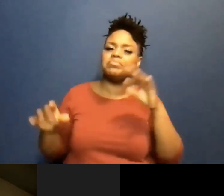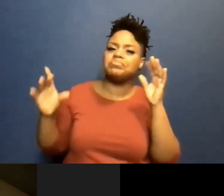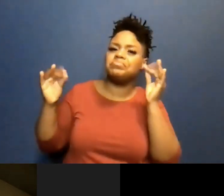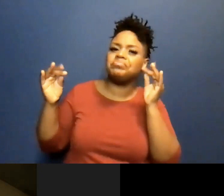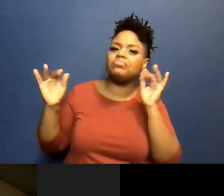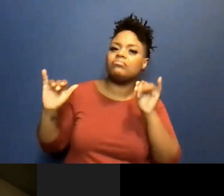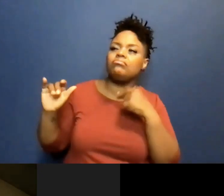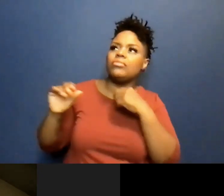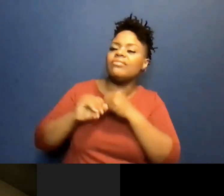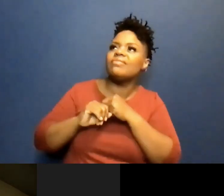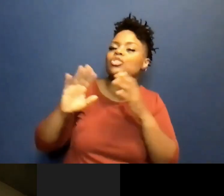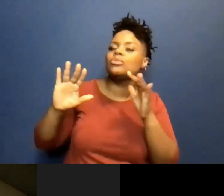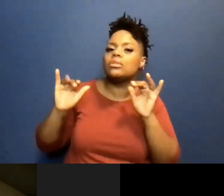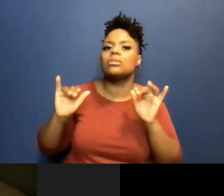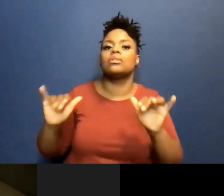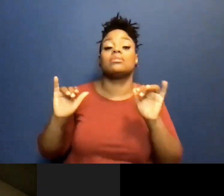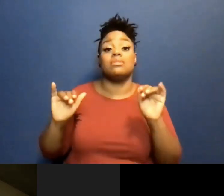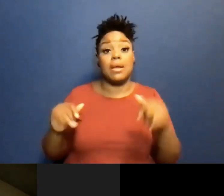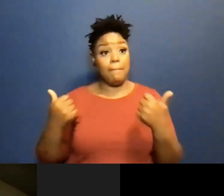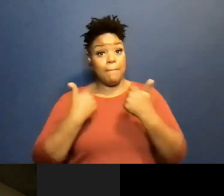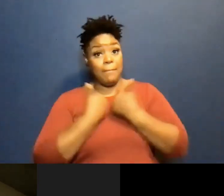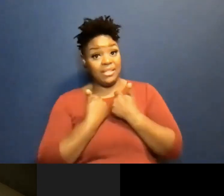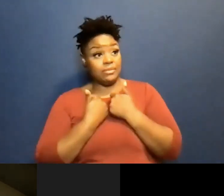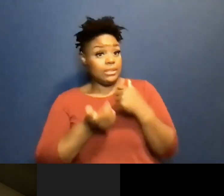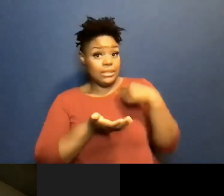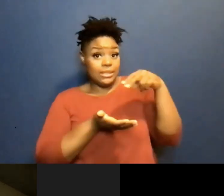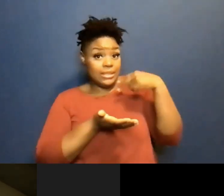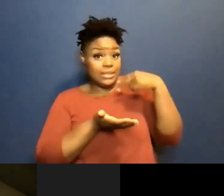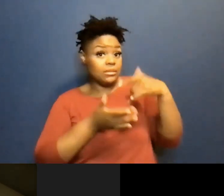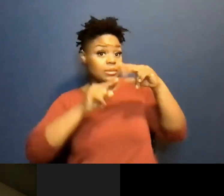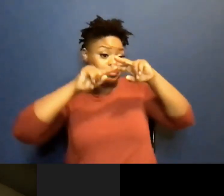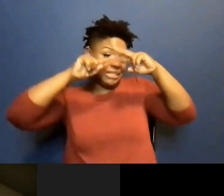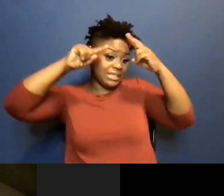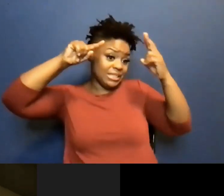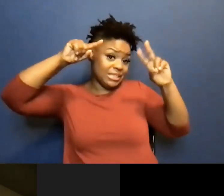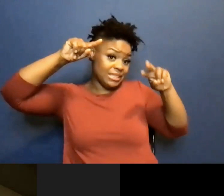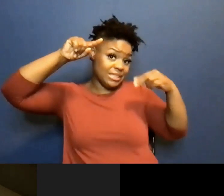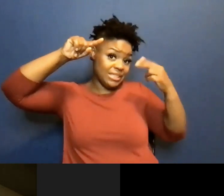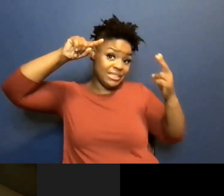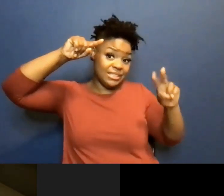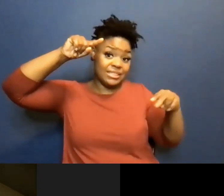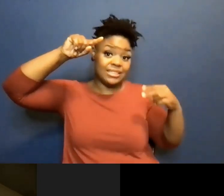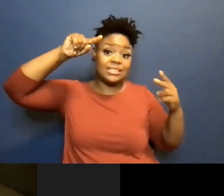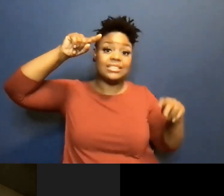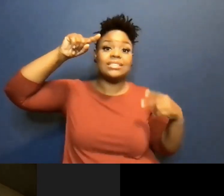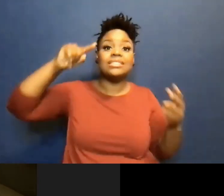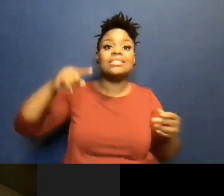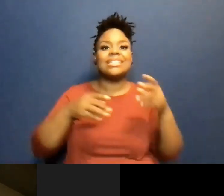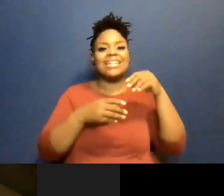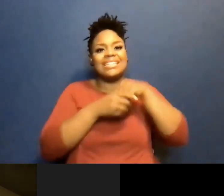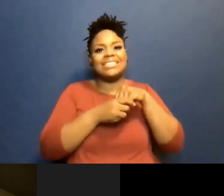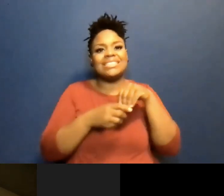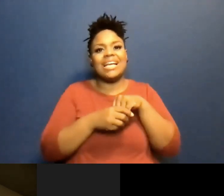beginning, and just try to represent like the chaos, the feeling of just like excitement and like